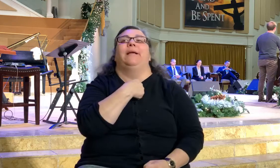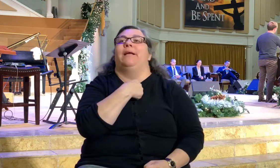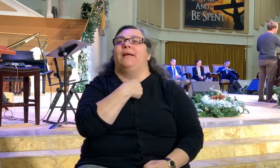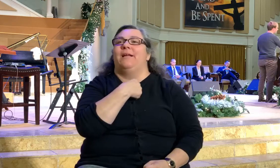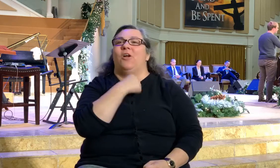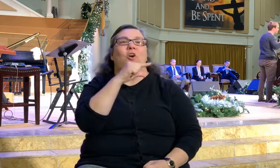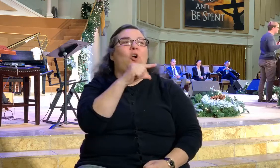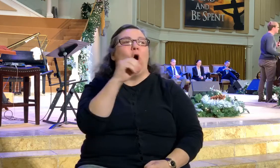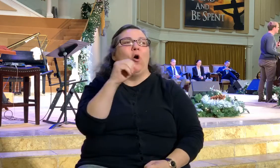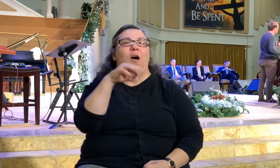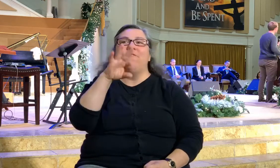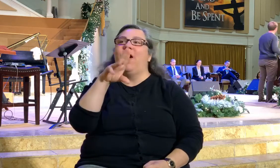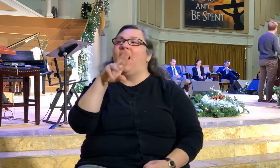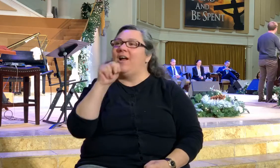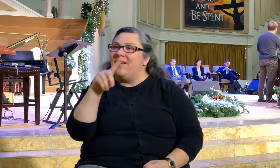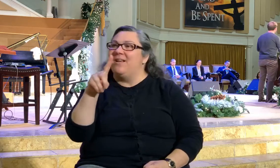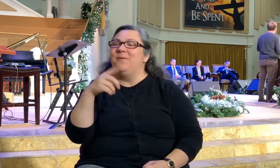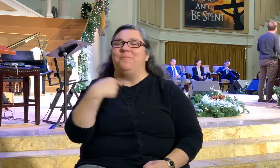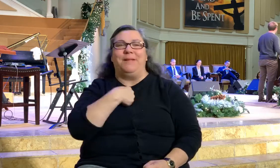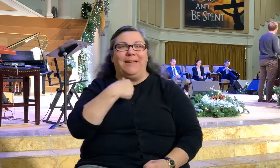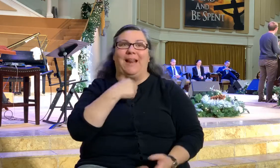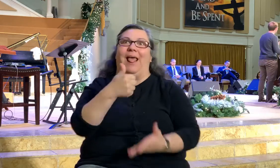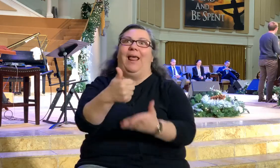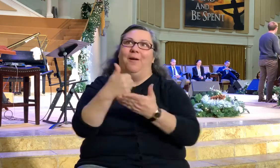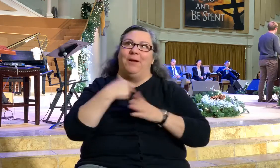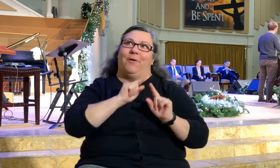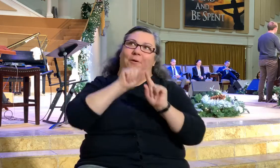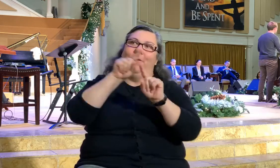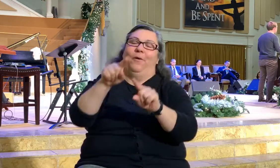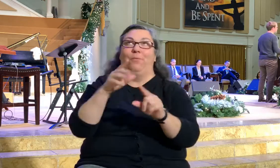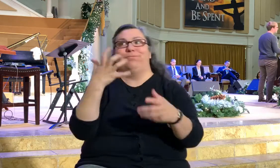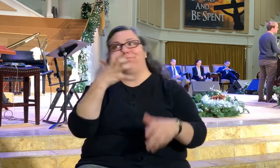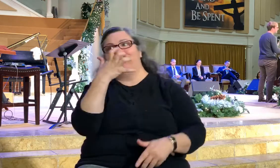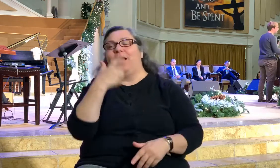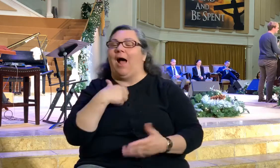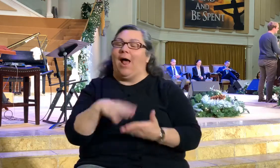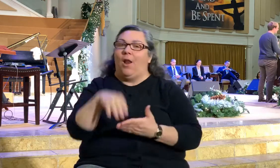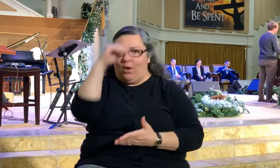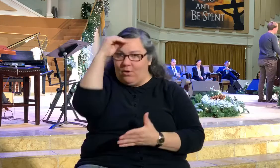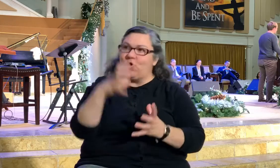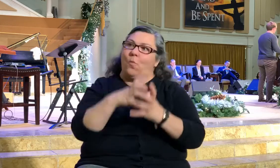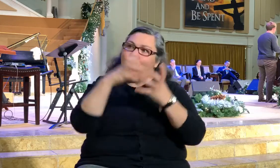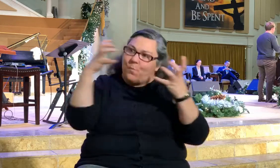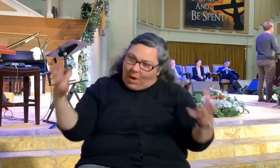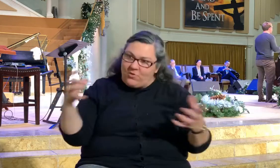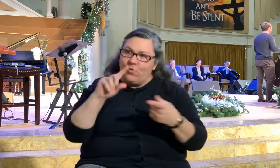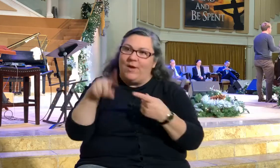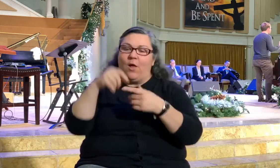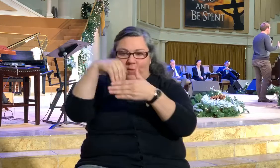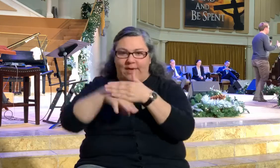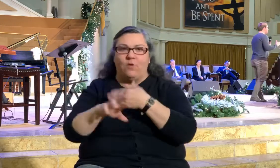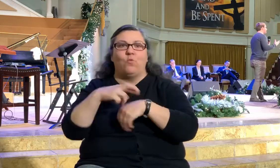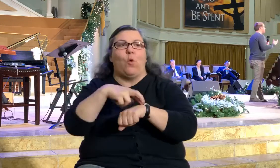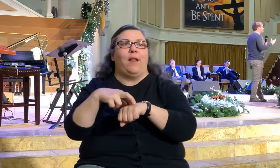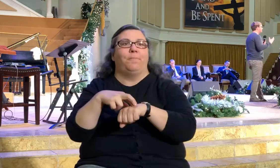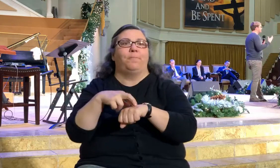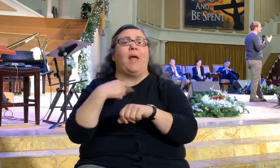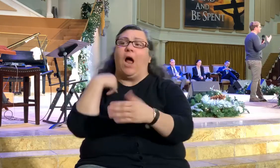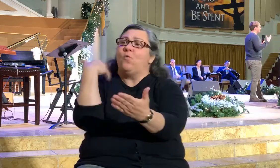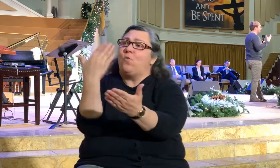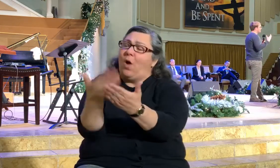GoFundMe, all the money that you guys gave me. I thank you so much for that. I learned so much with Roatan. I went there